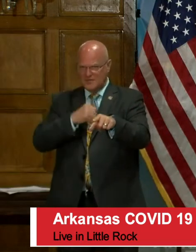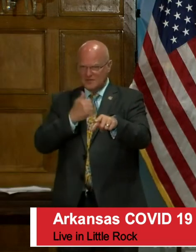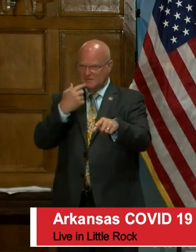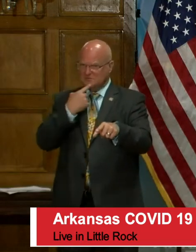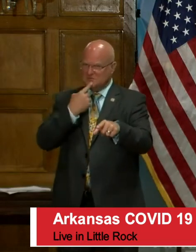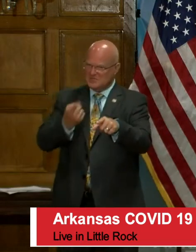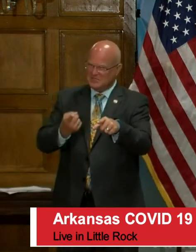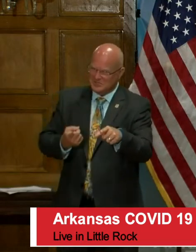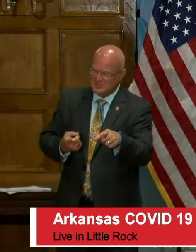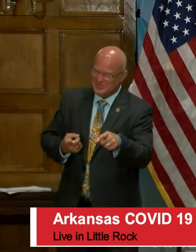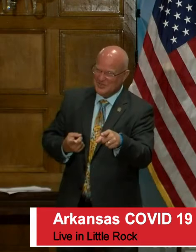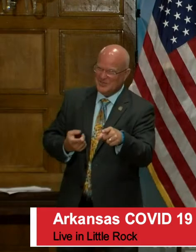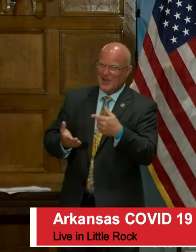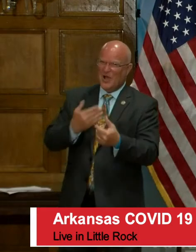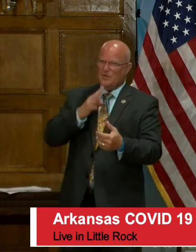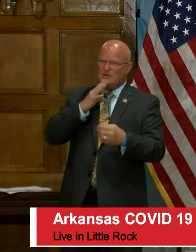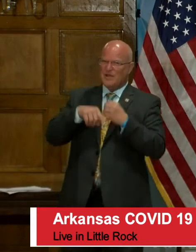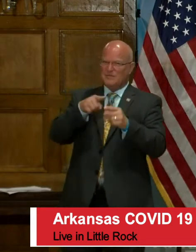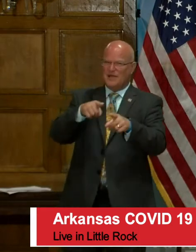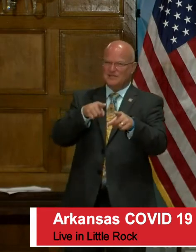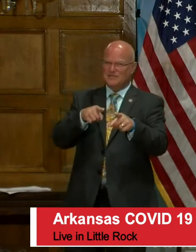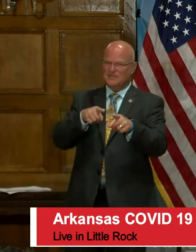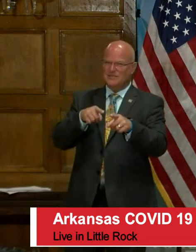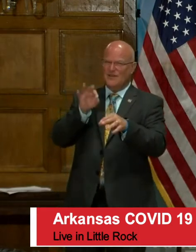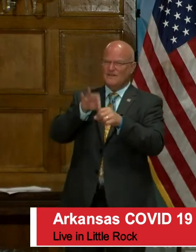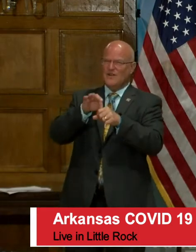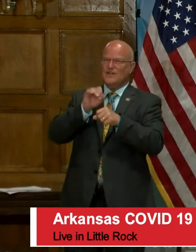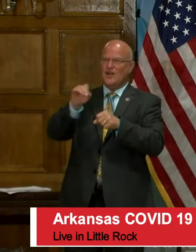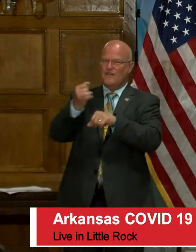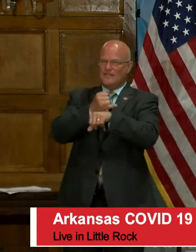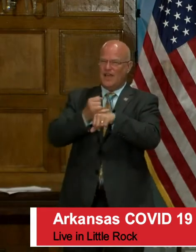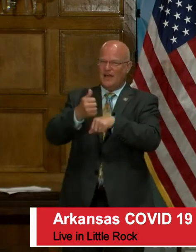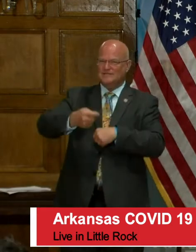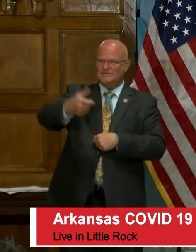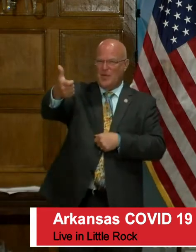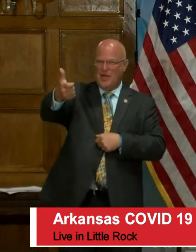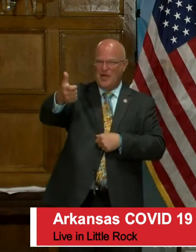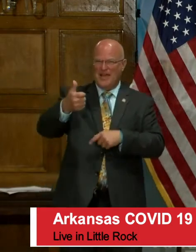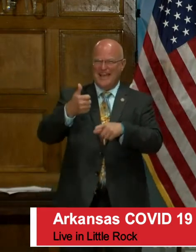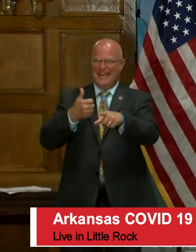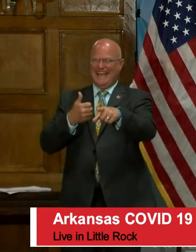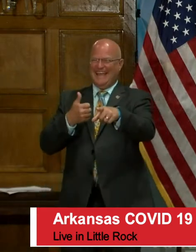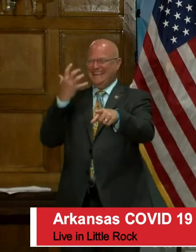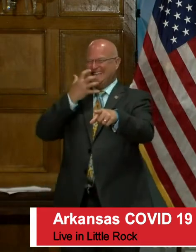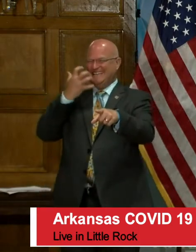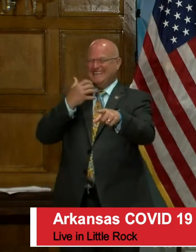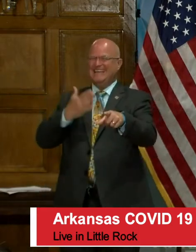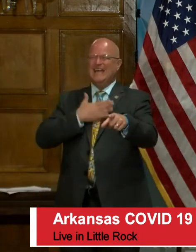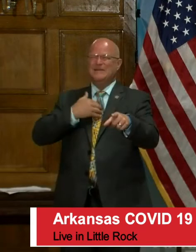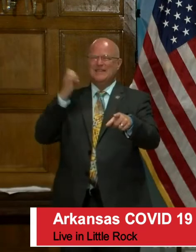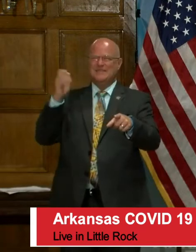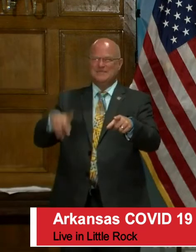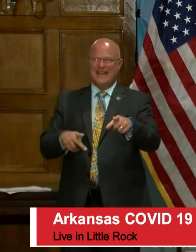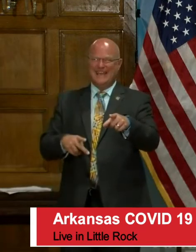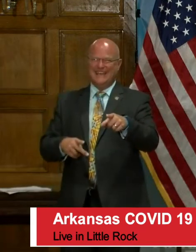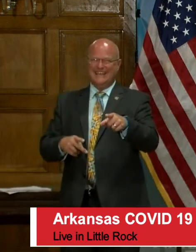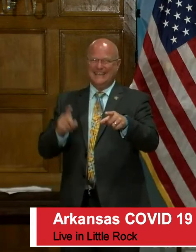you, and they almost talked about voting you off the island, so glad to have you back,